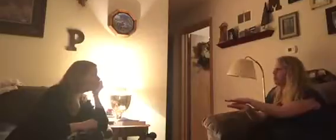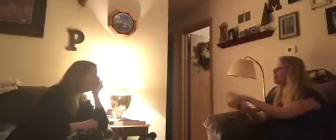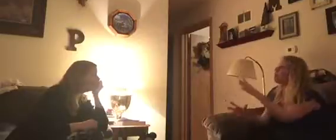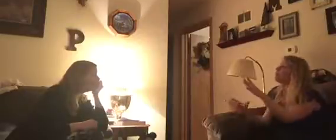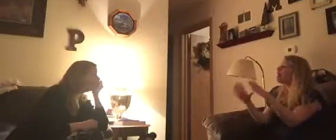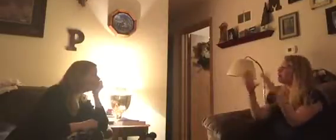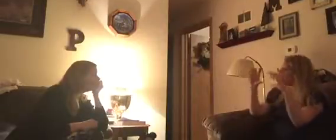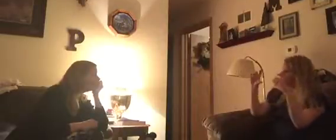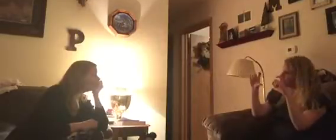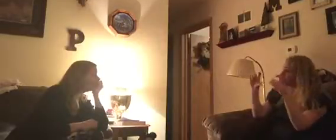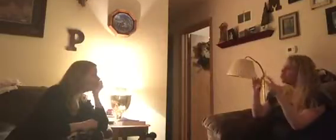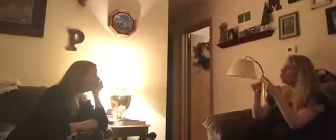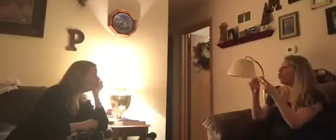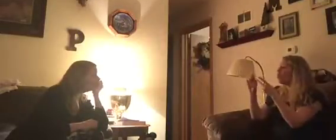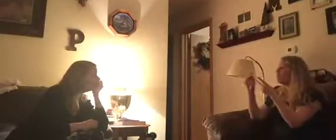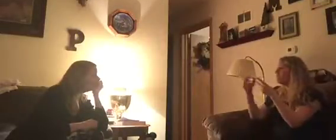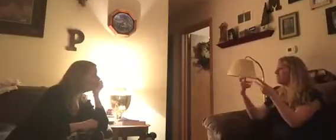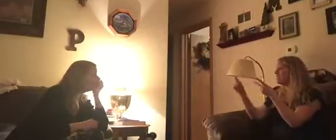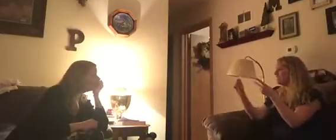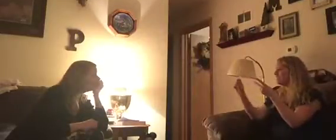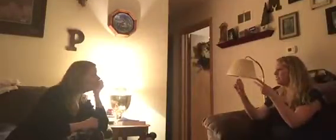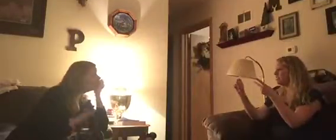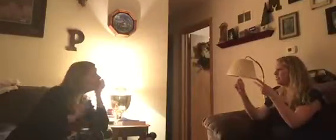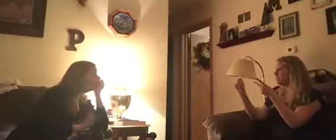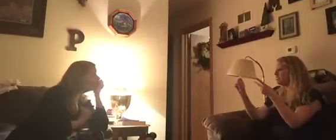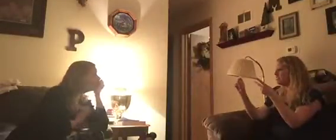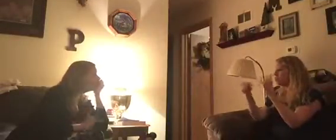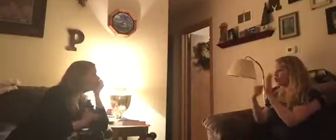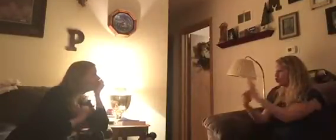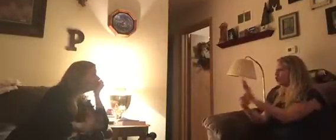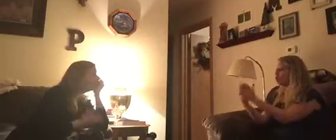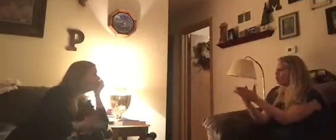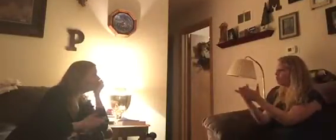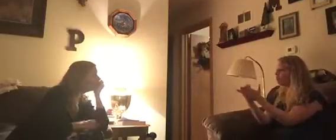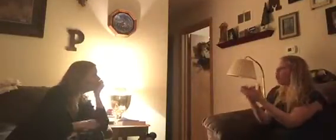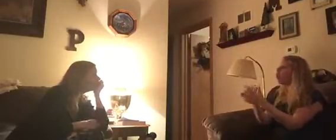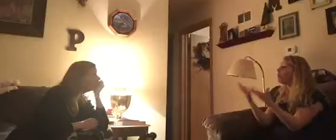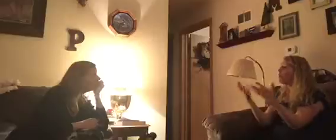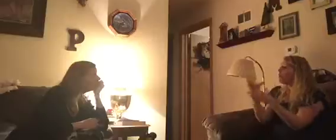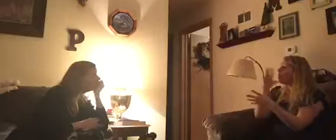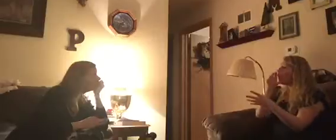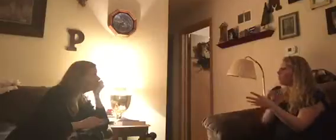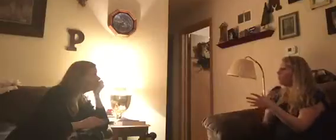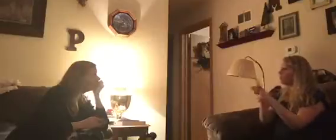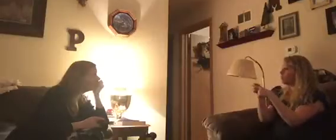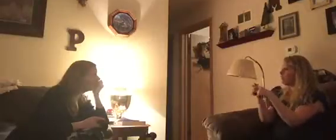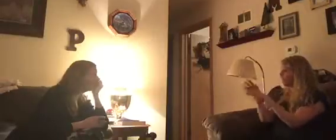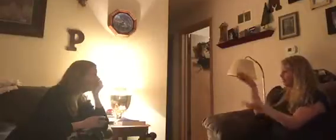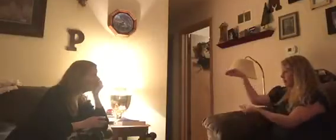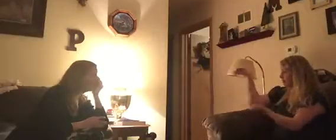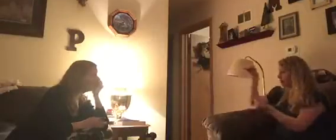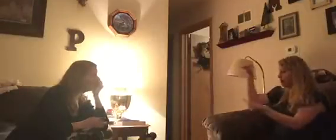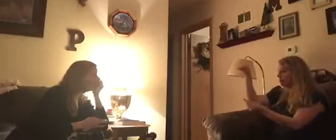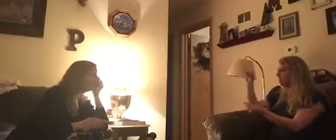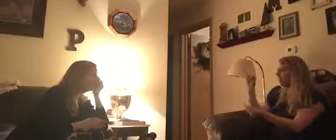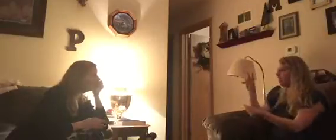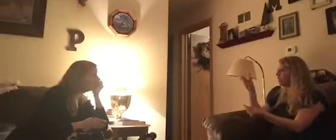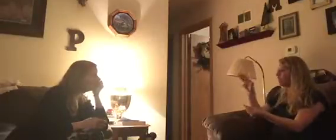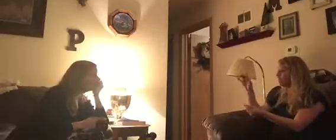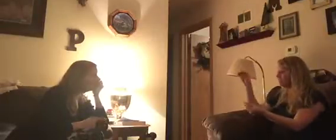pictures or receipts, um, or invoice, showing that you did replace it.